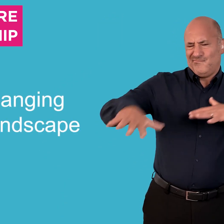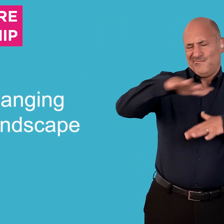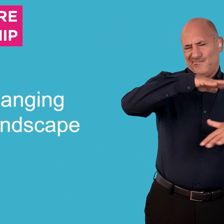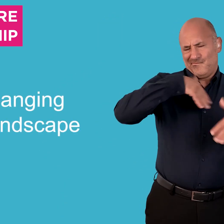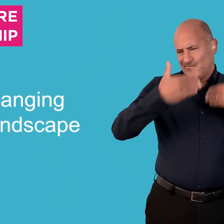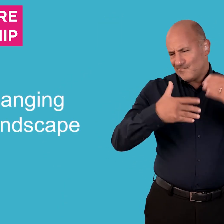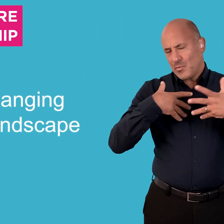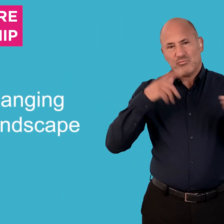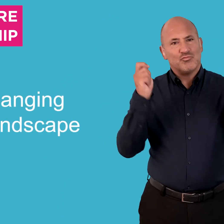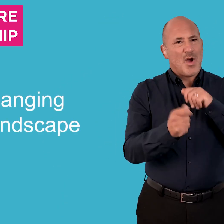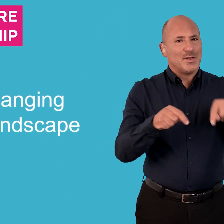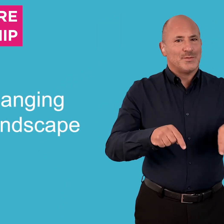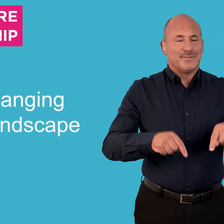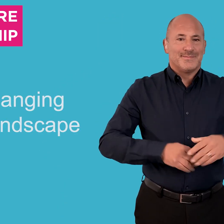5. Changing the landscape.